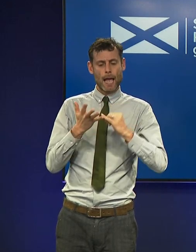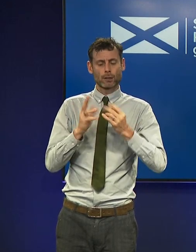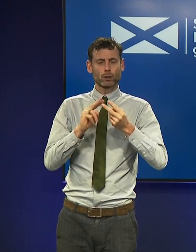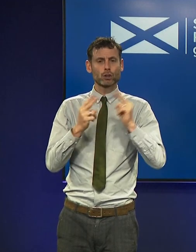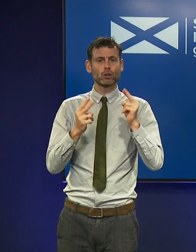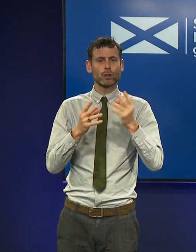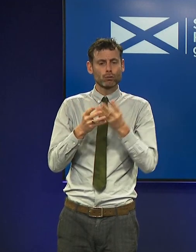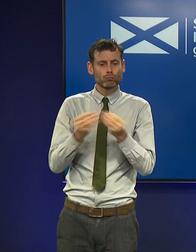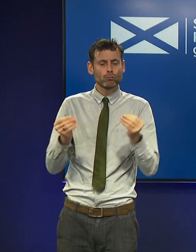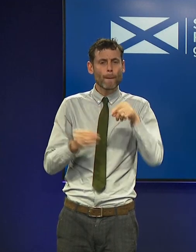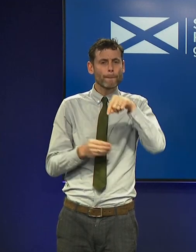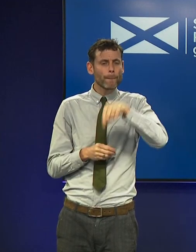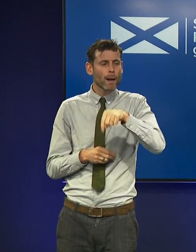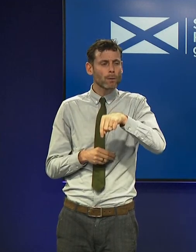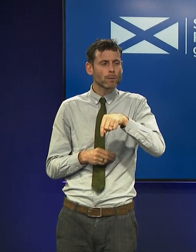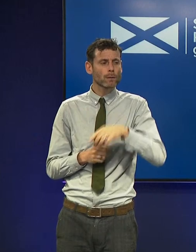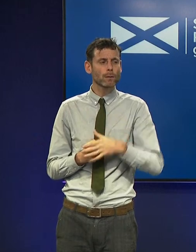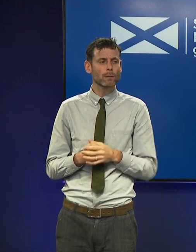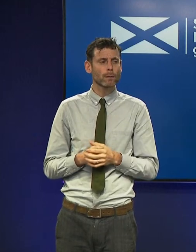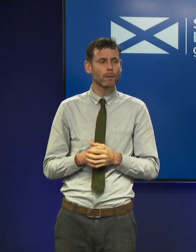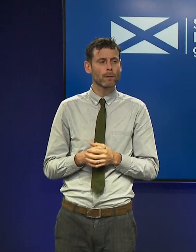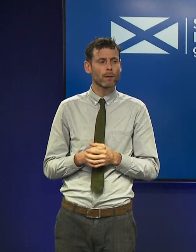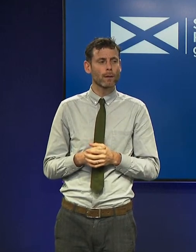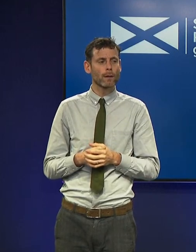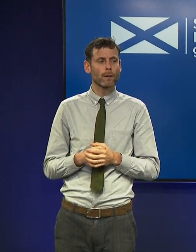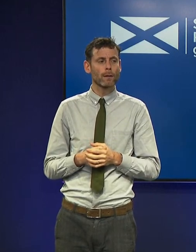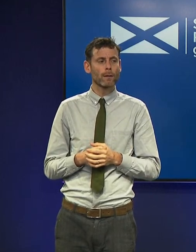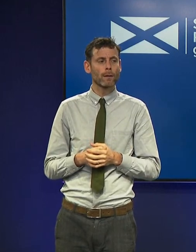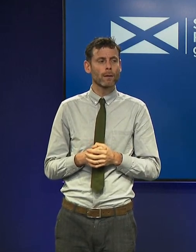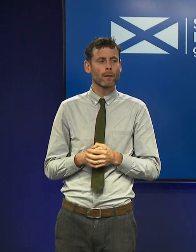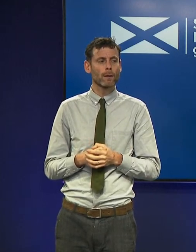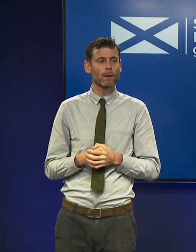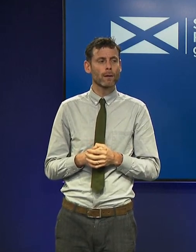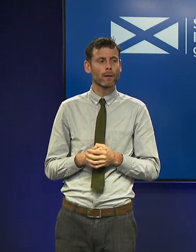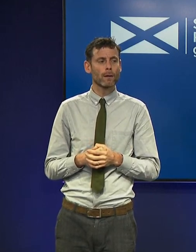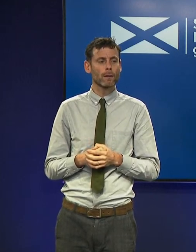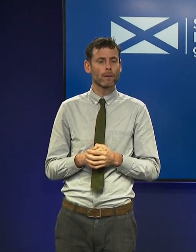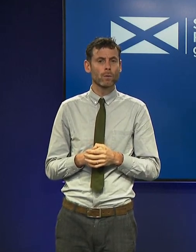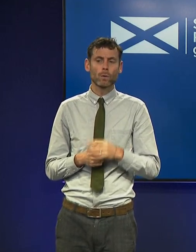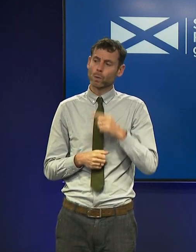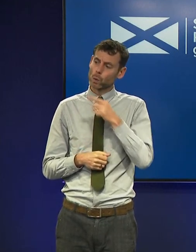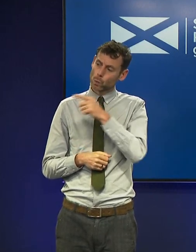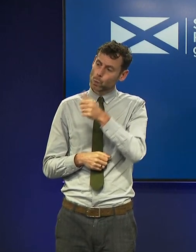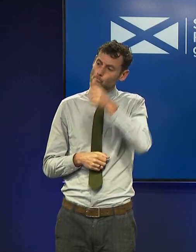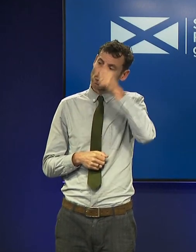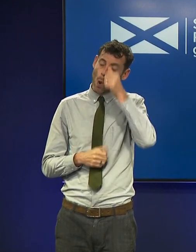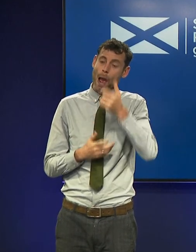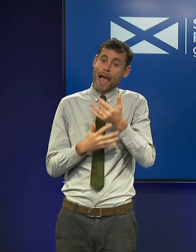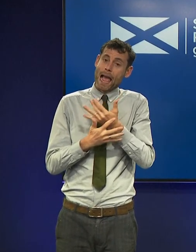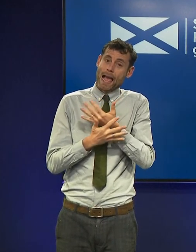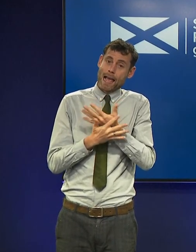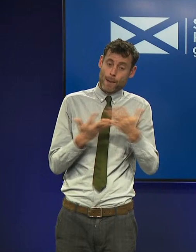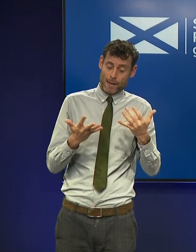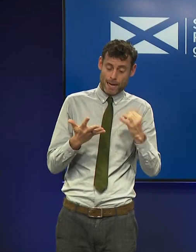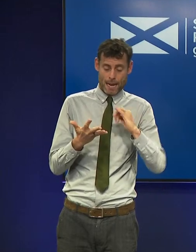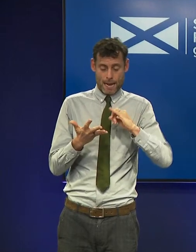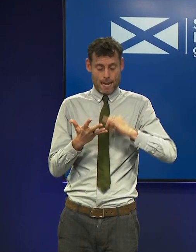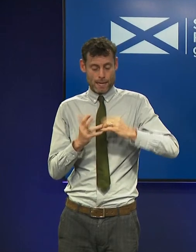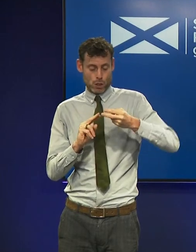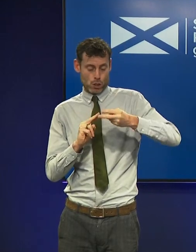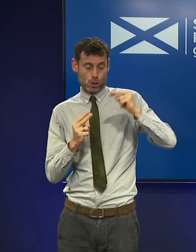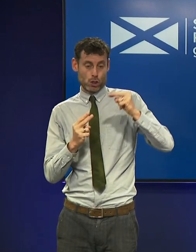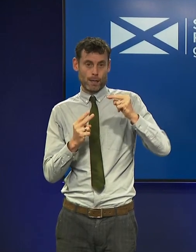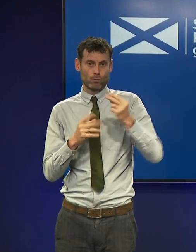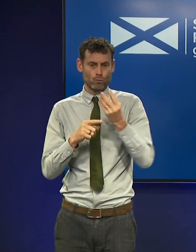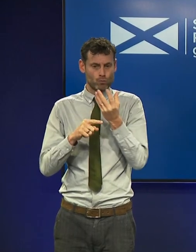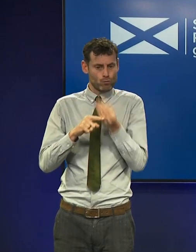do you know at the moment how many S gene dropout cases we're looking